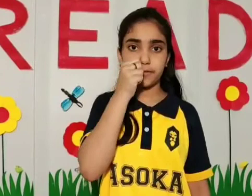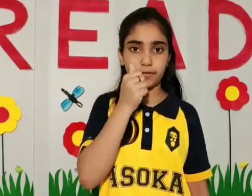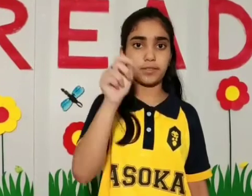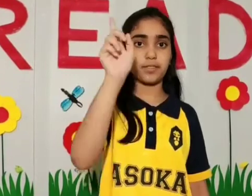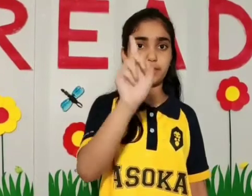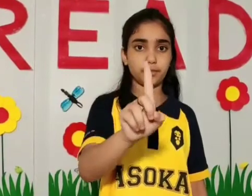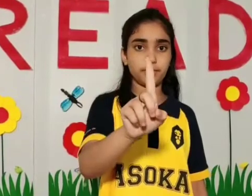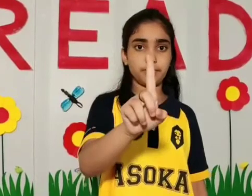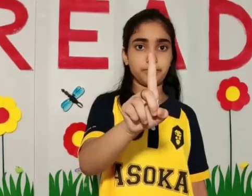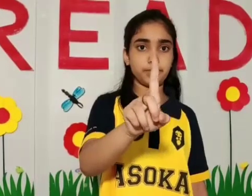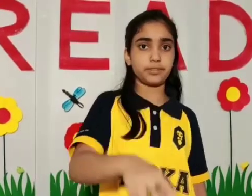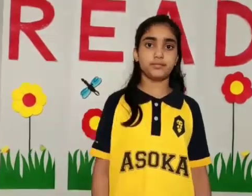grandfather.